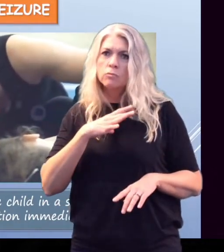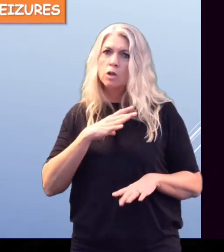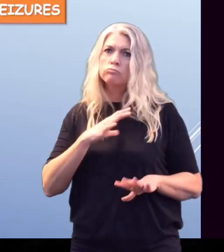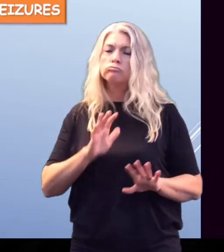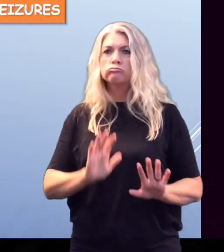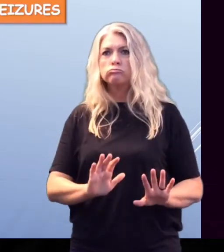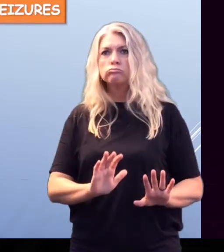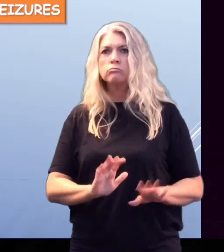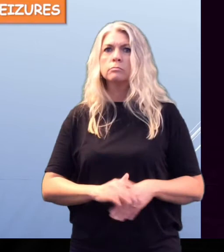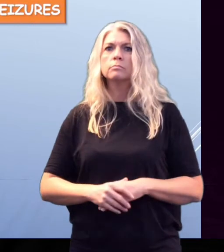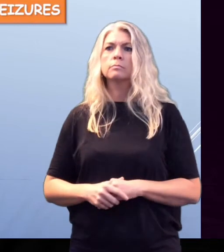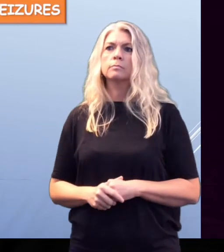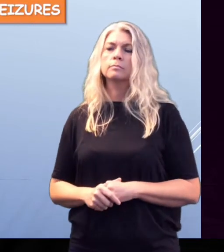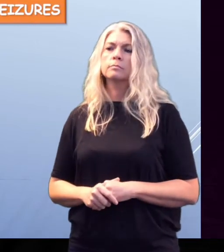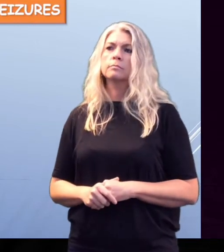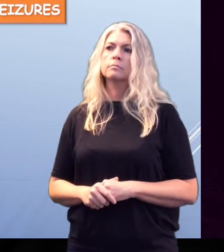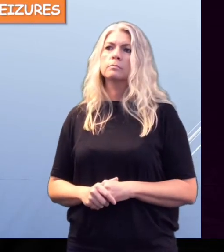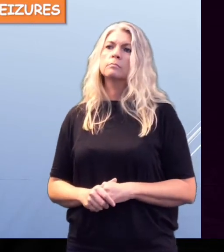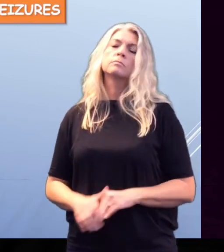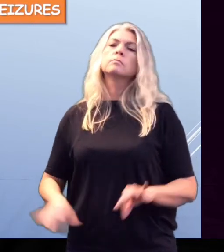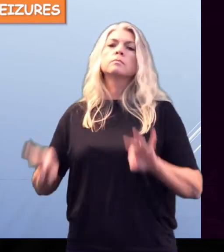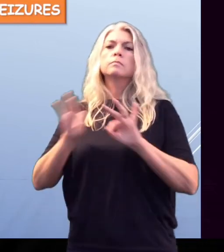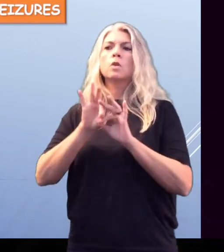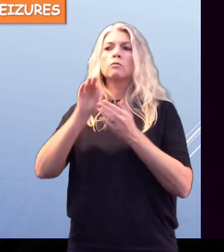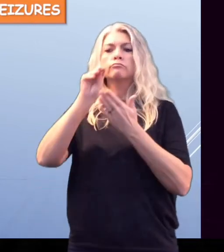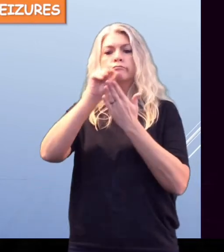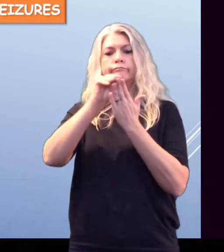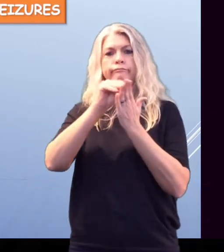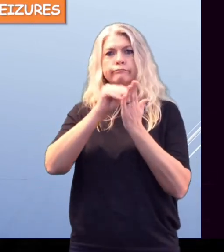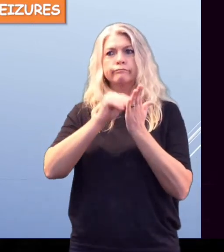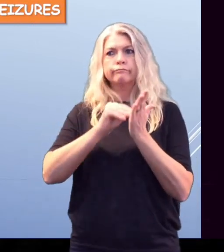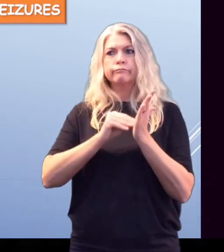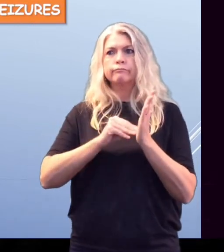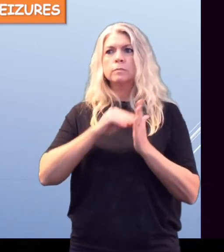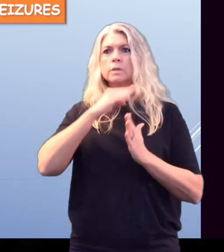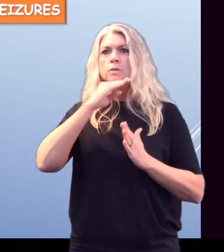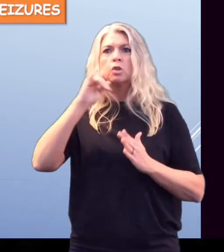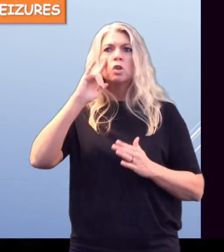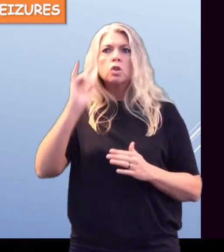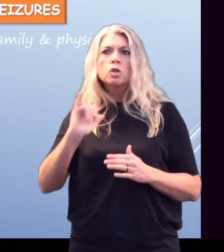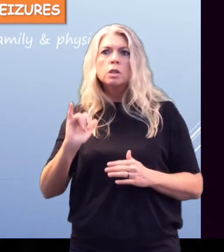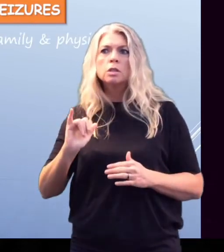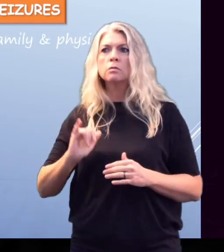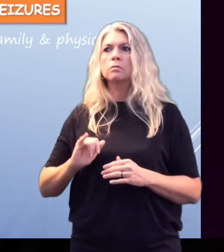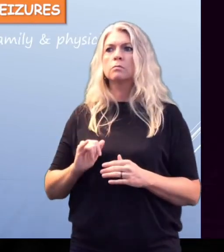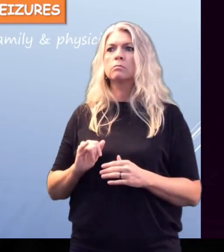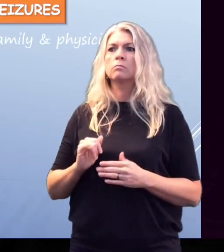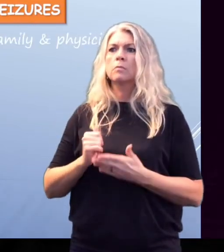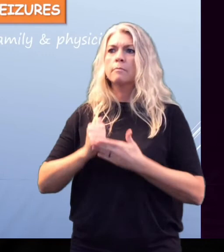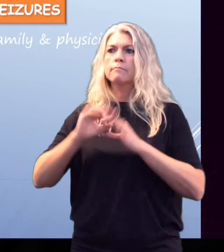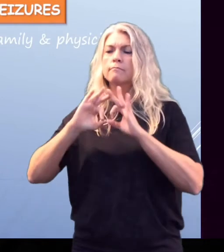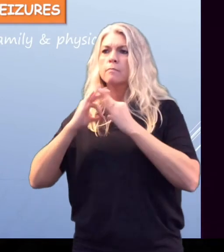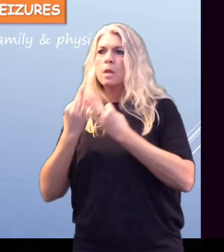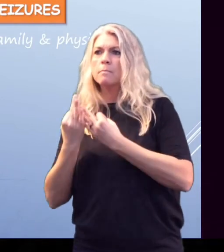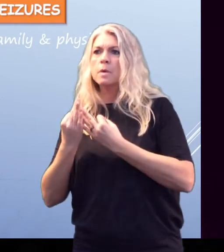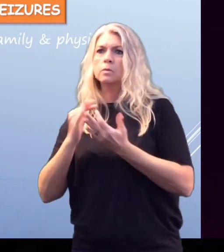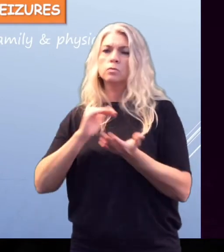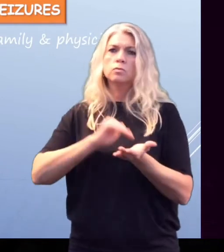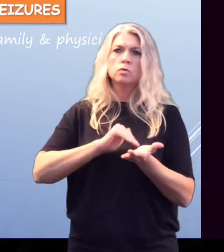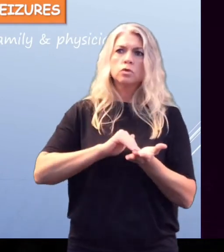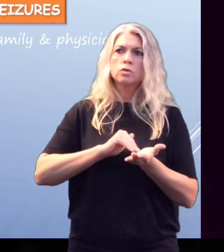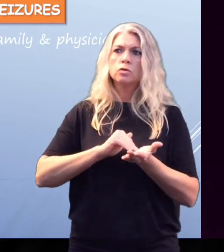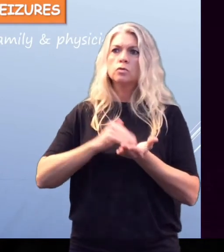fine. It is important to document information about a child's seizure, as it can help the family and physician